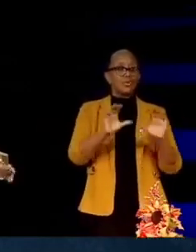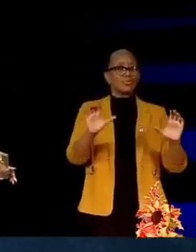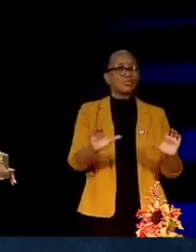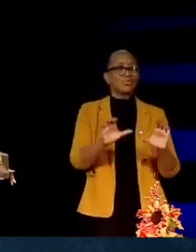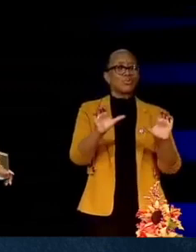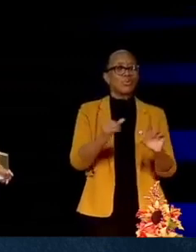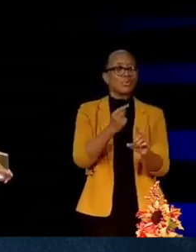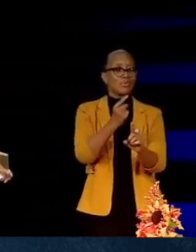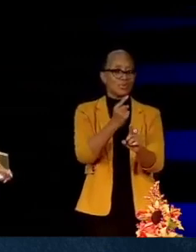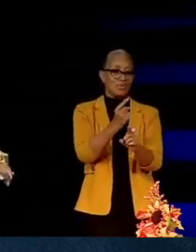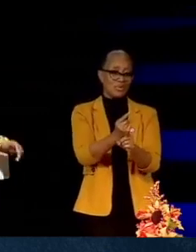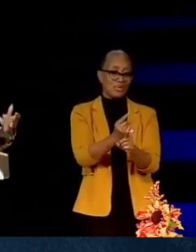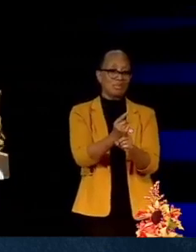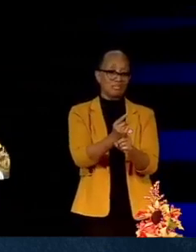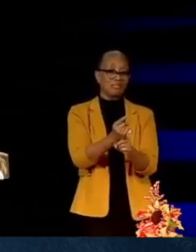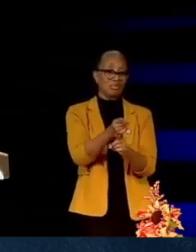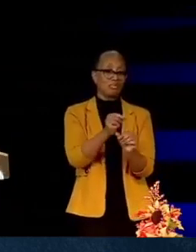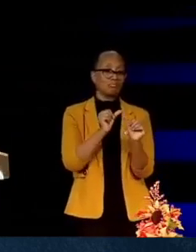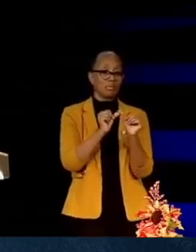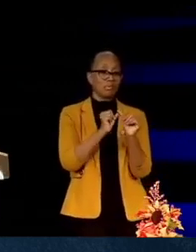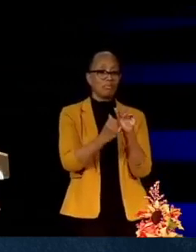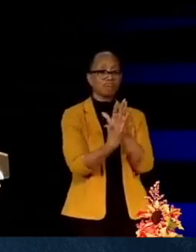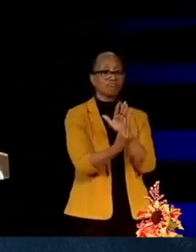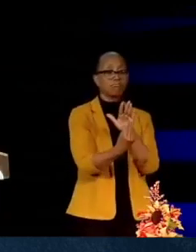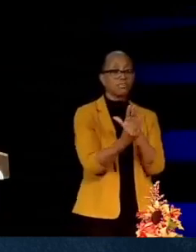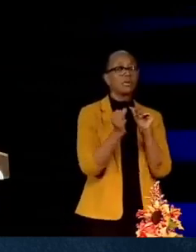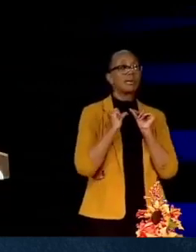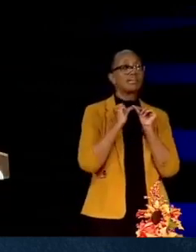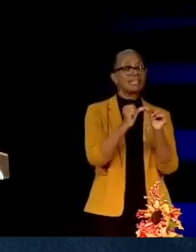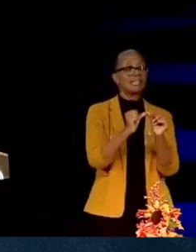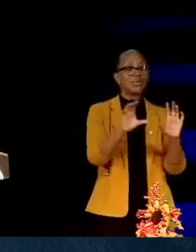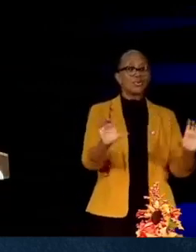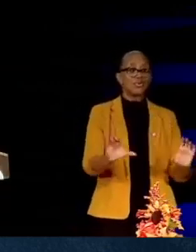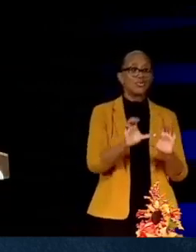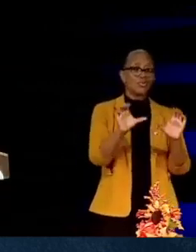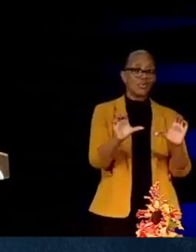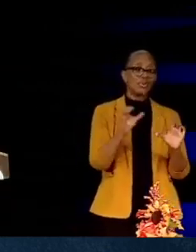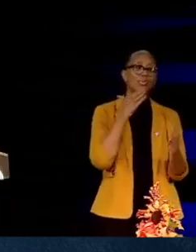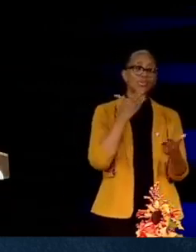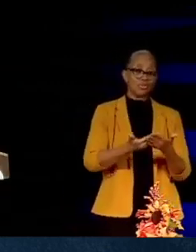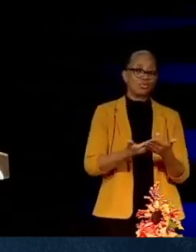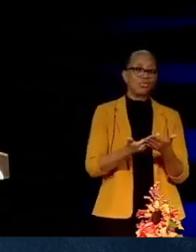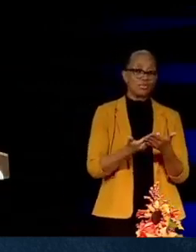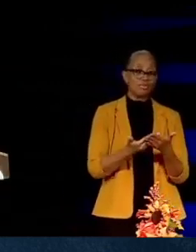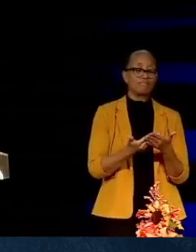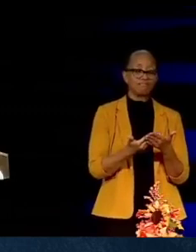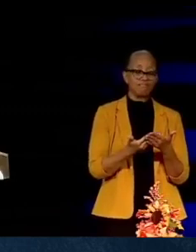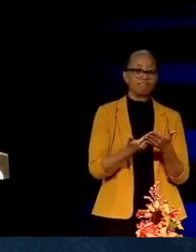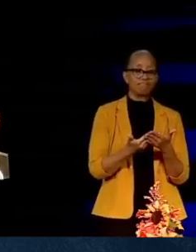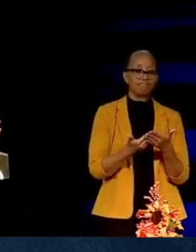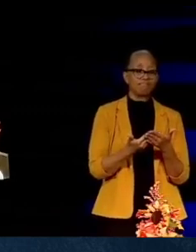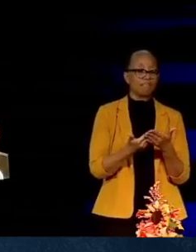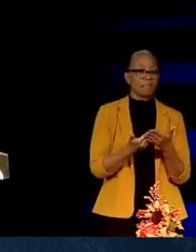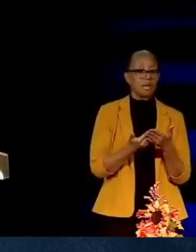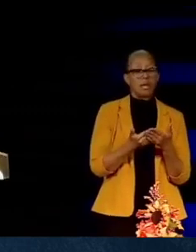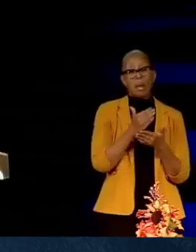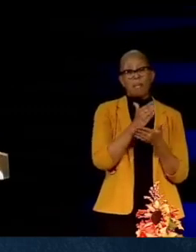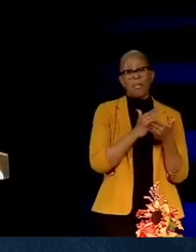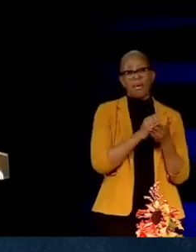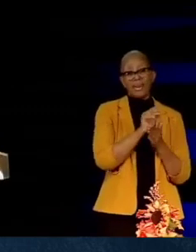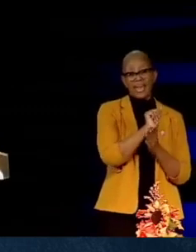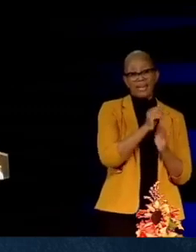is good. Can you say that? Continue doing what is good. Part A